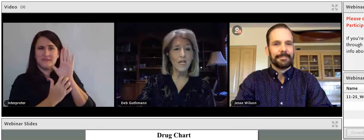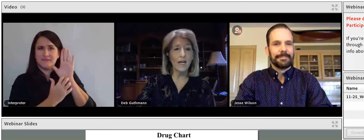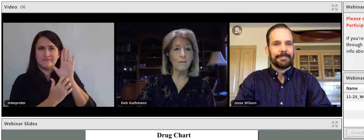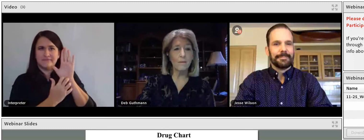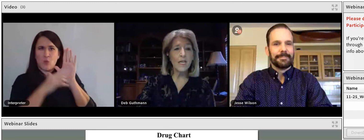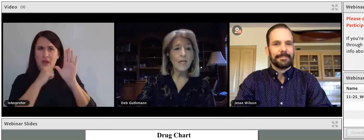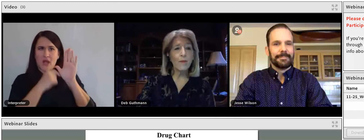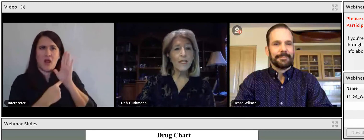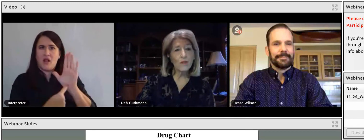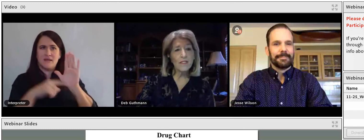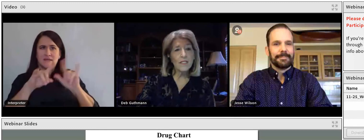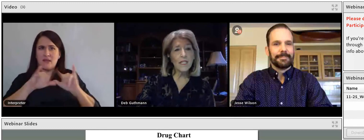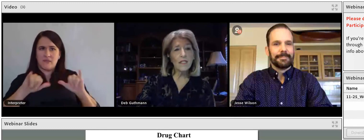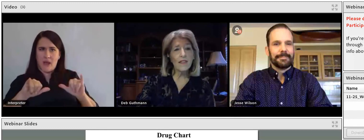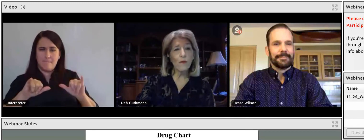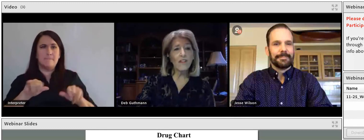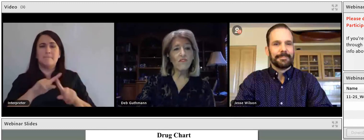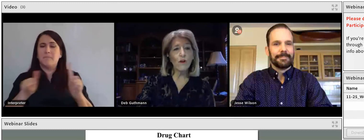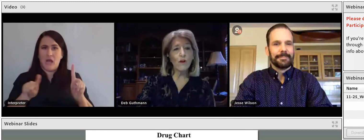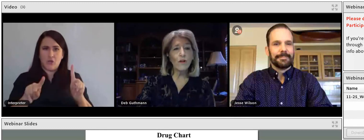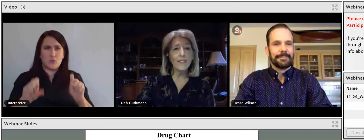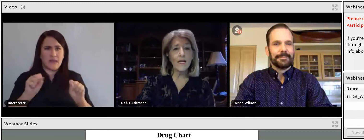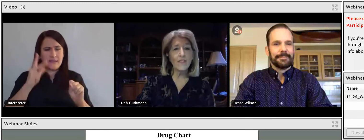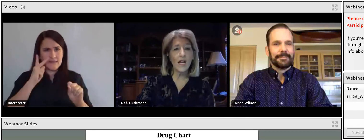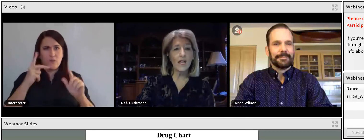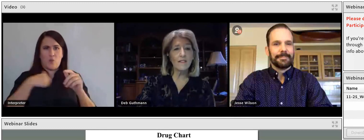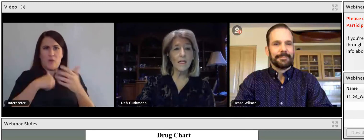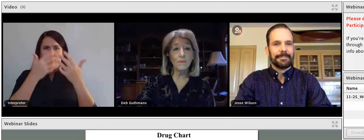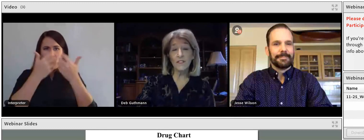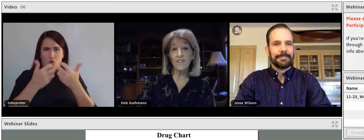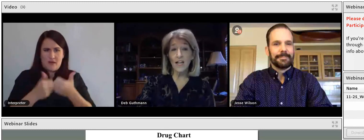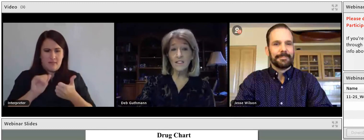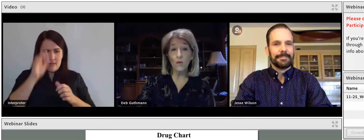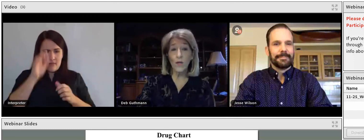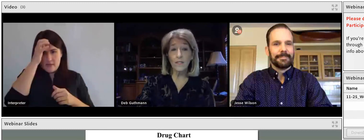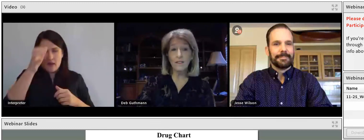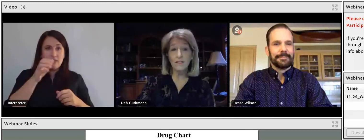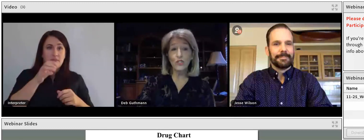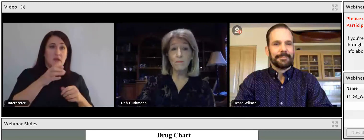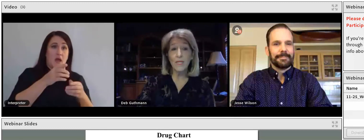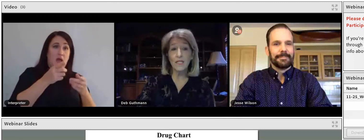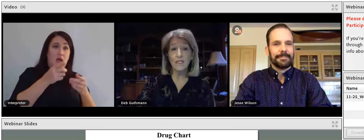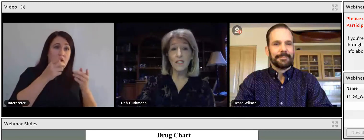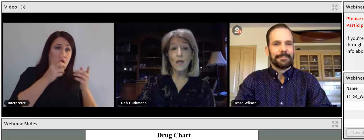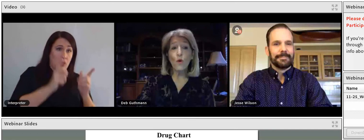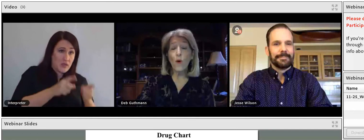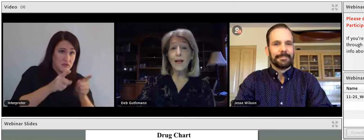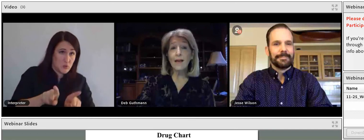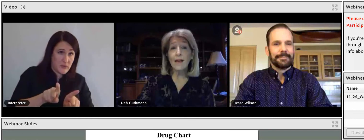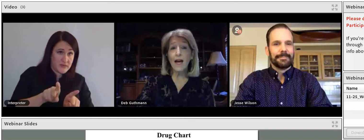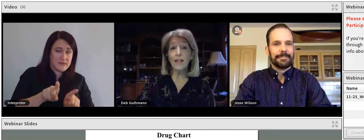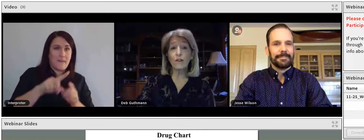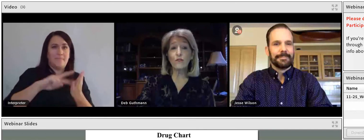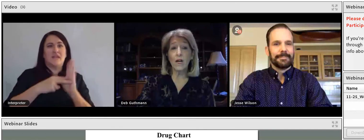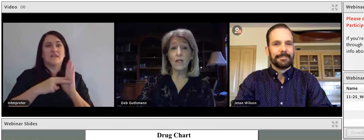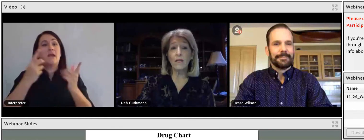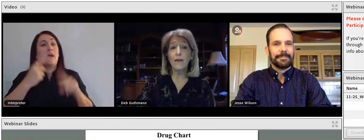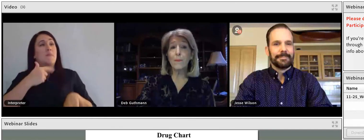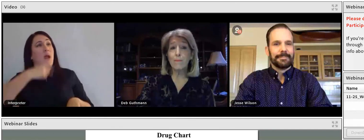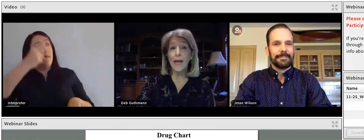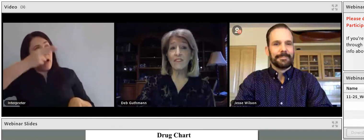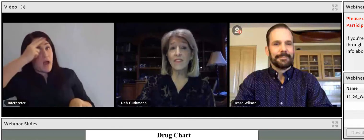up at the same time. But you can see that we've broken down the concept of consequences to mean when I'm high